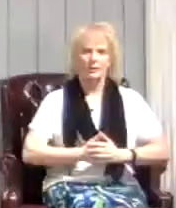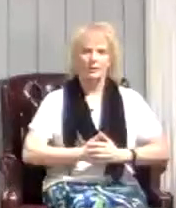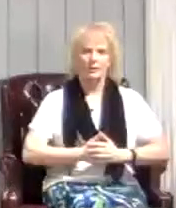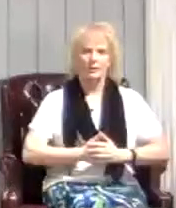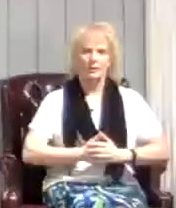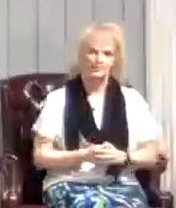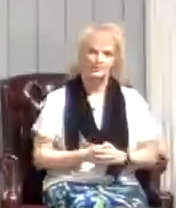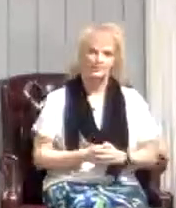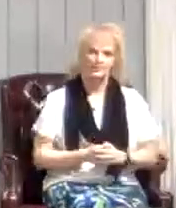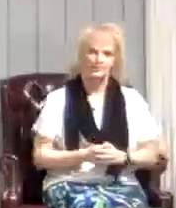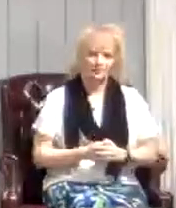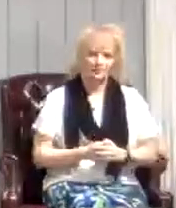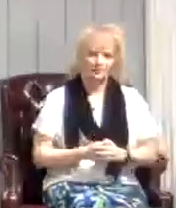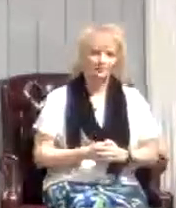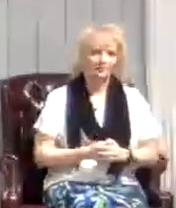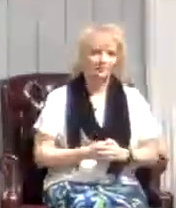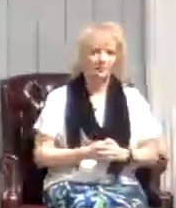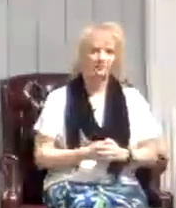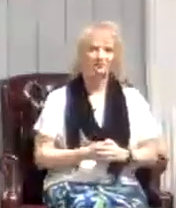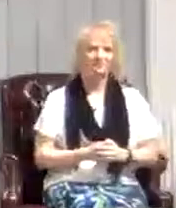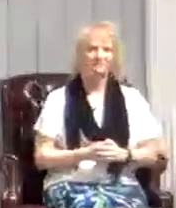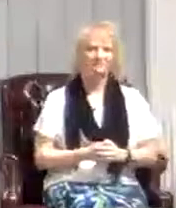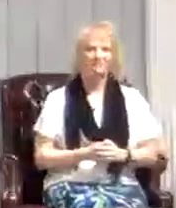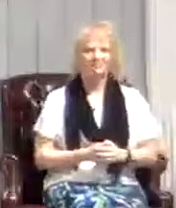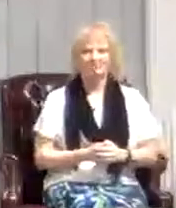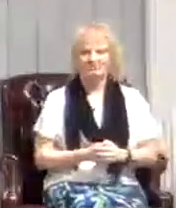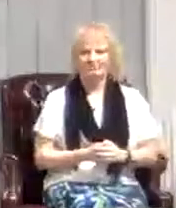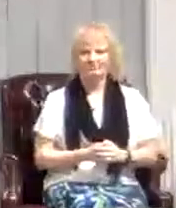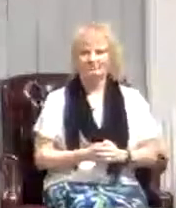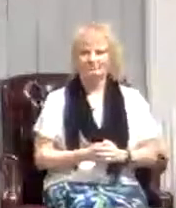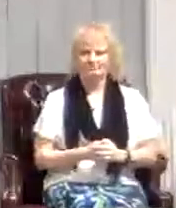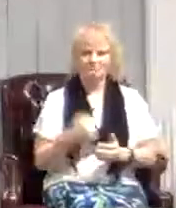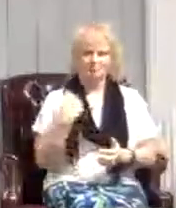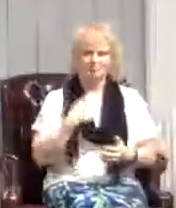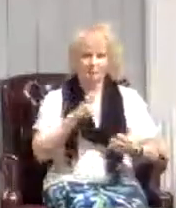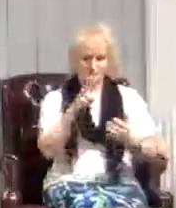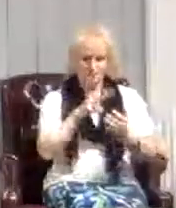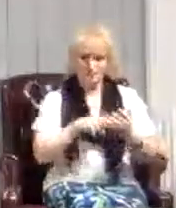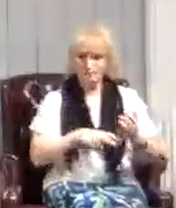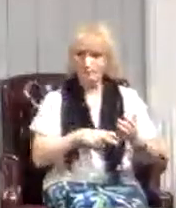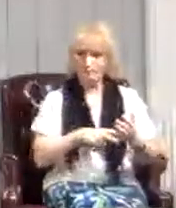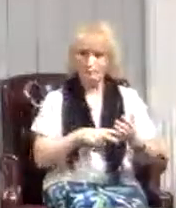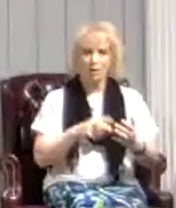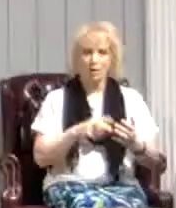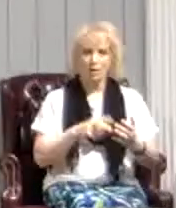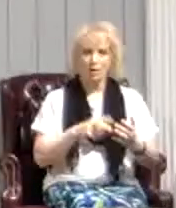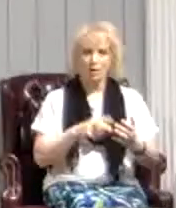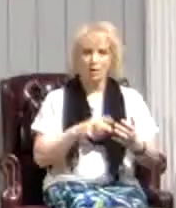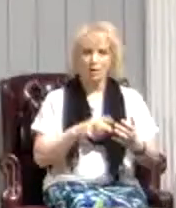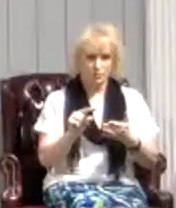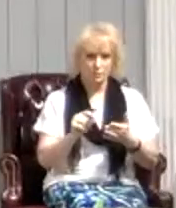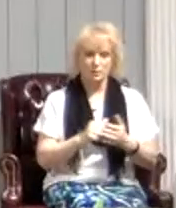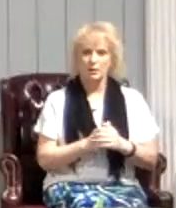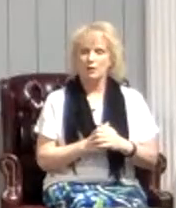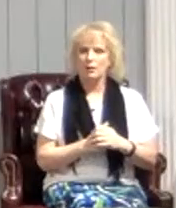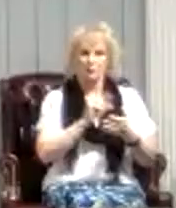find your place in Psalm 57, if you're able to, let's stand today. We're going to read one verse.